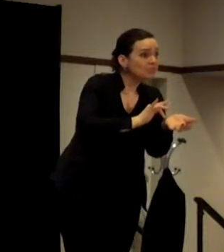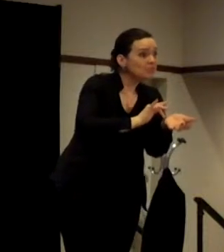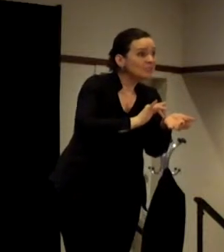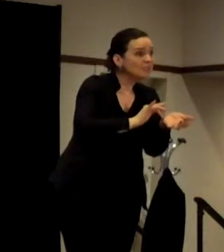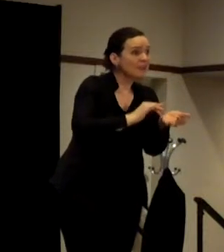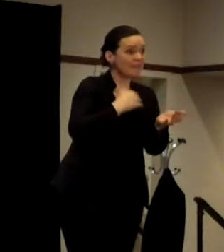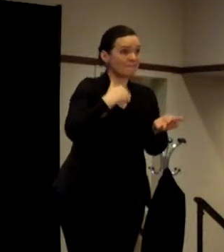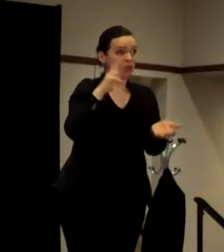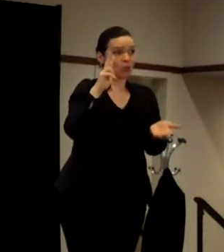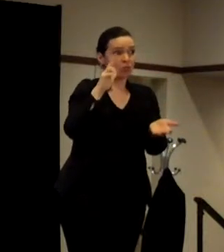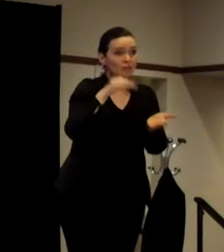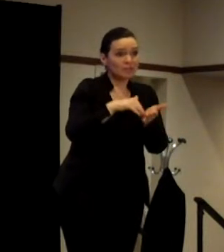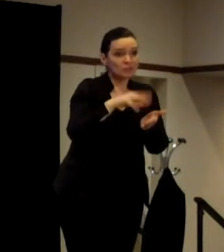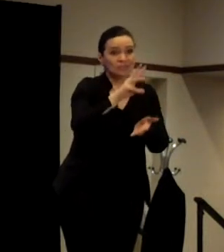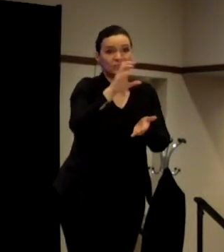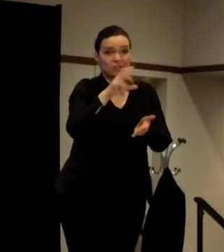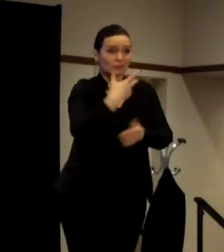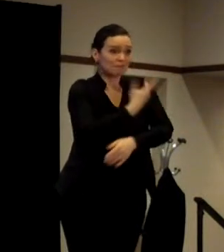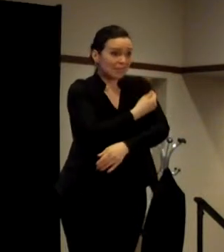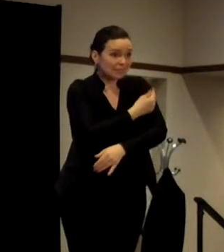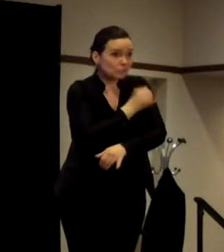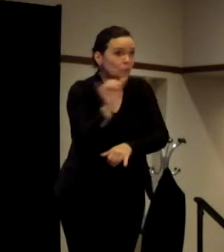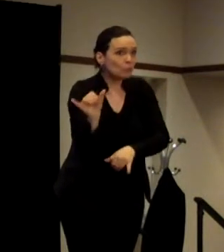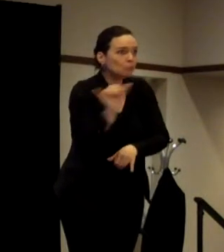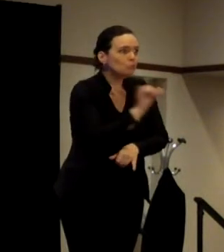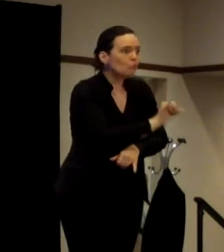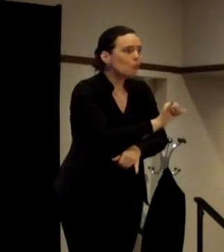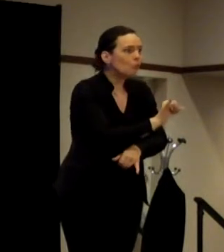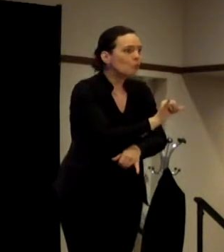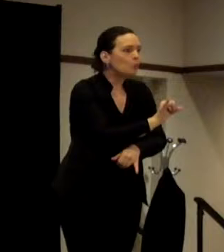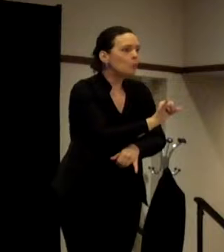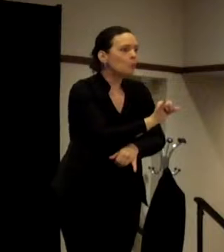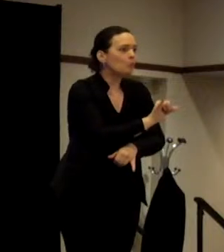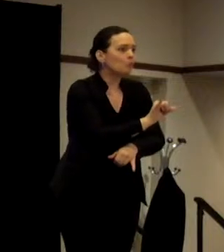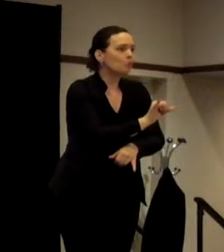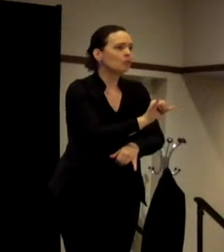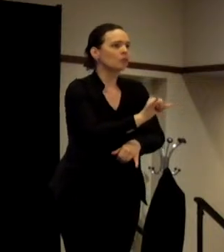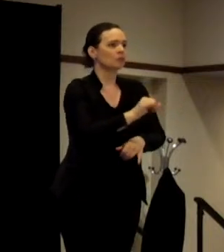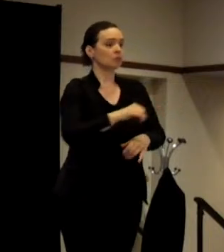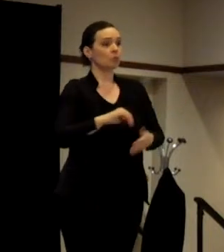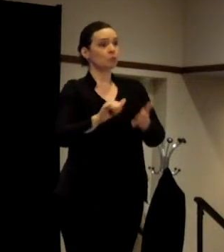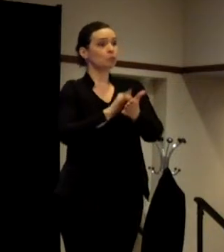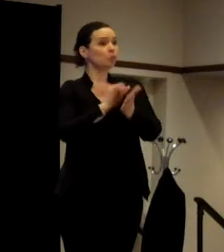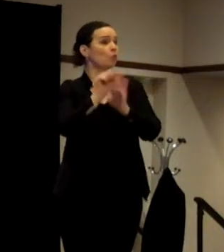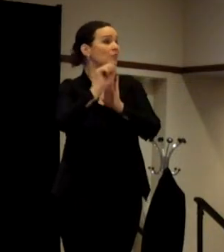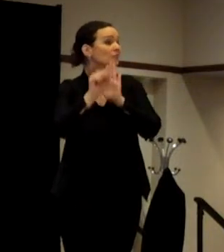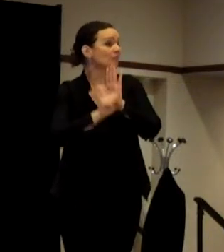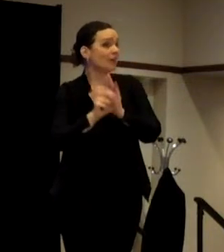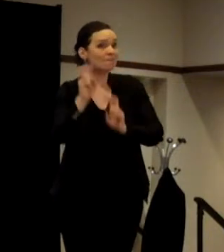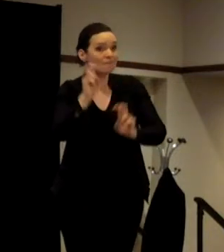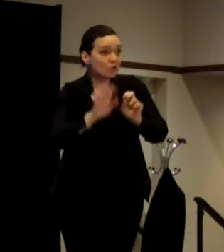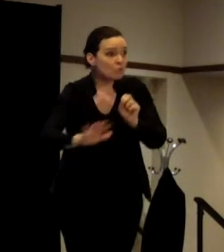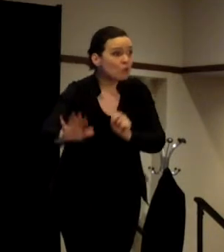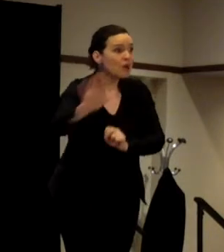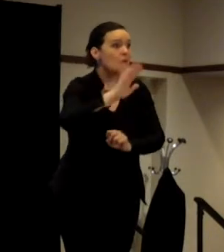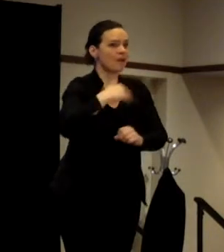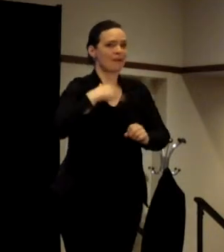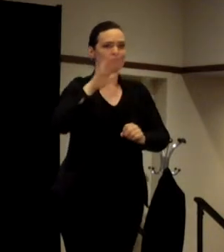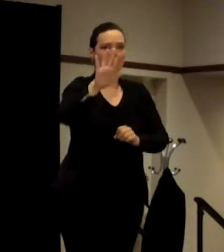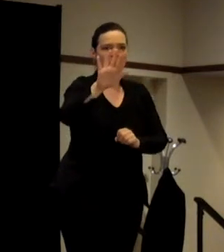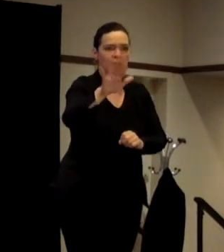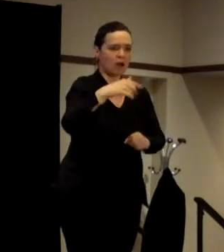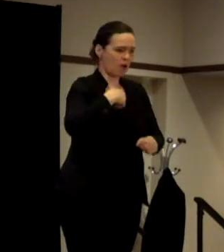next week being a Wednesday to essentially Wednesday. So the some of